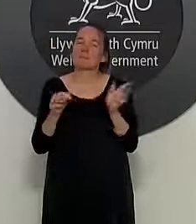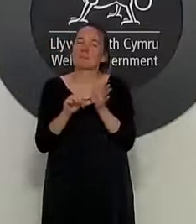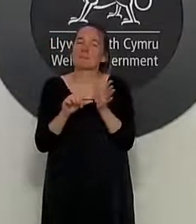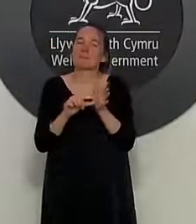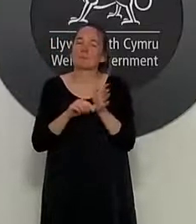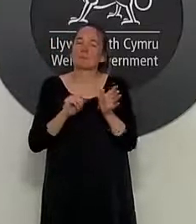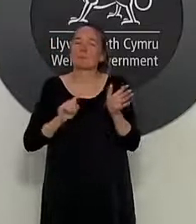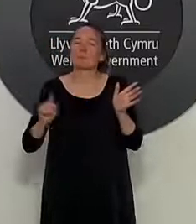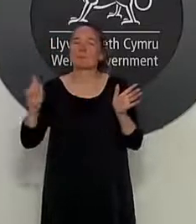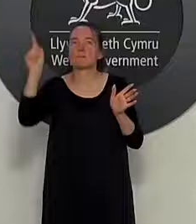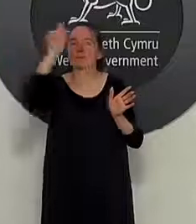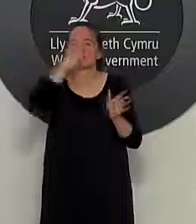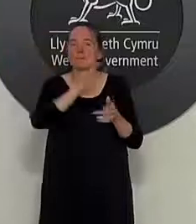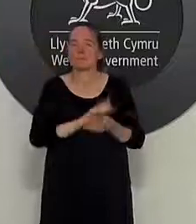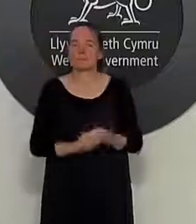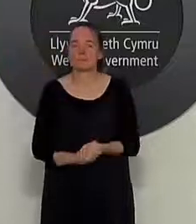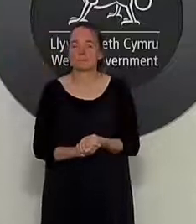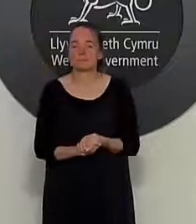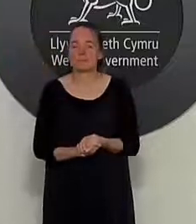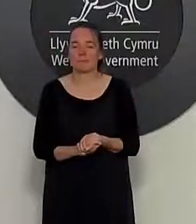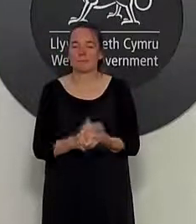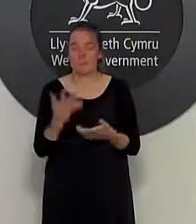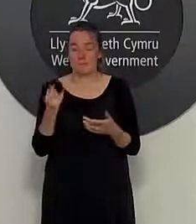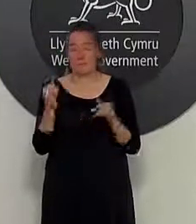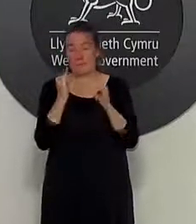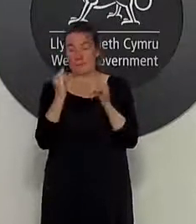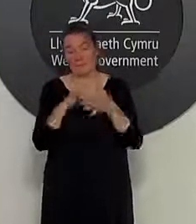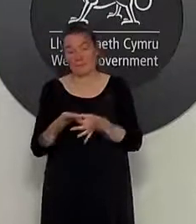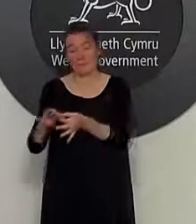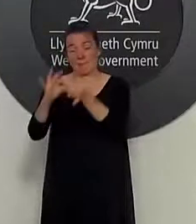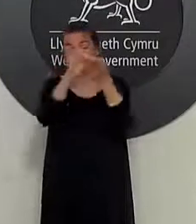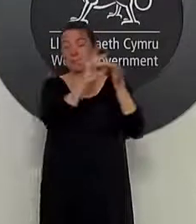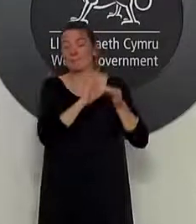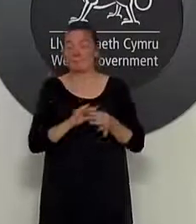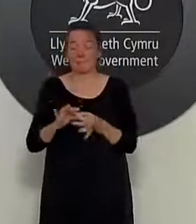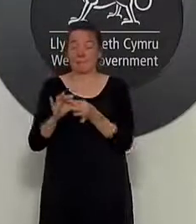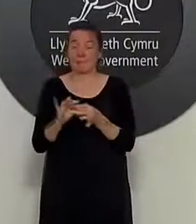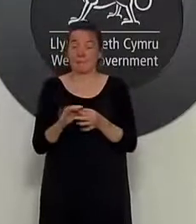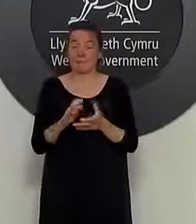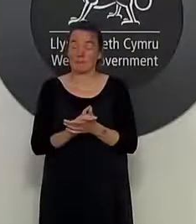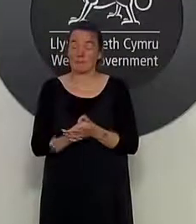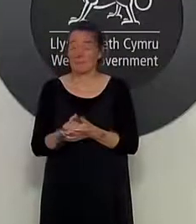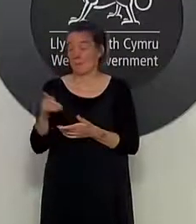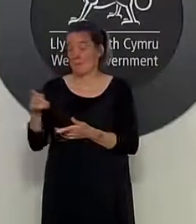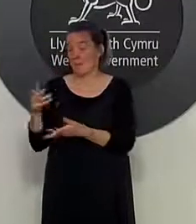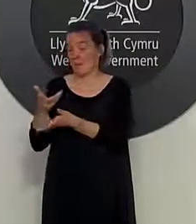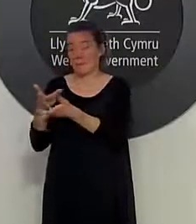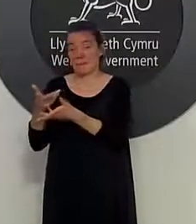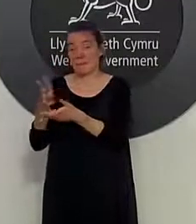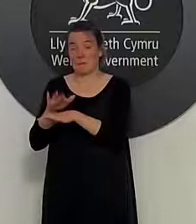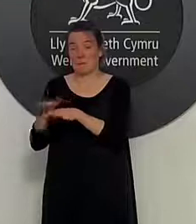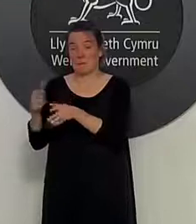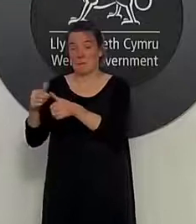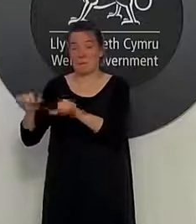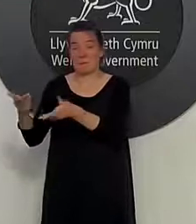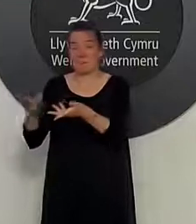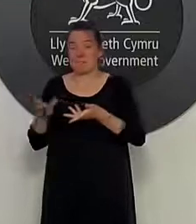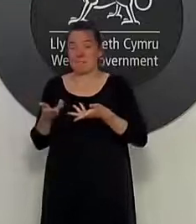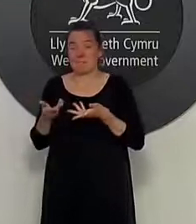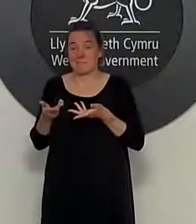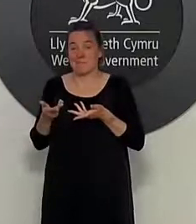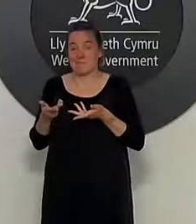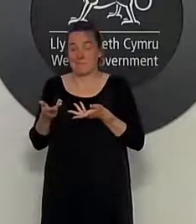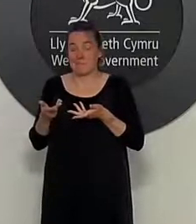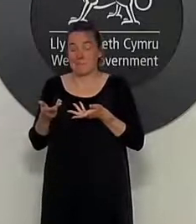Essentially, it's a connected crisis. The solutions aren't going to come from the market, and therefore we need